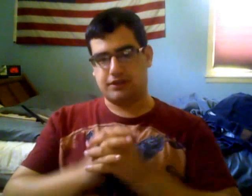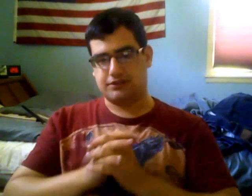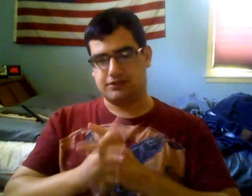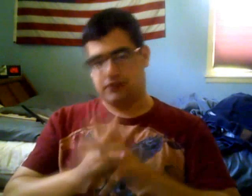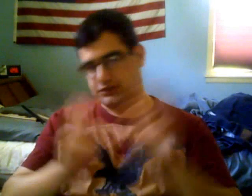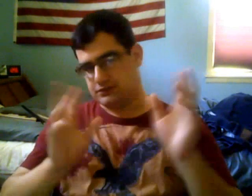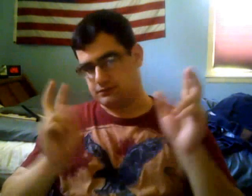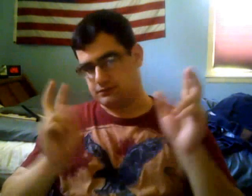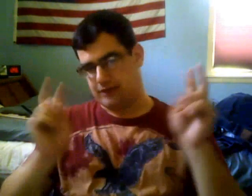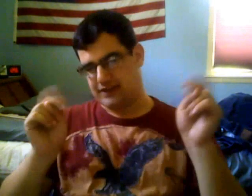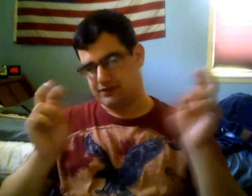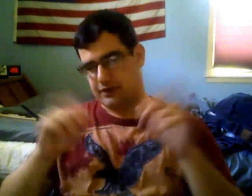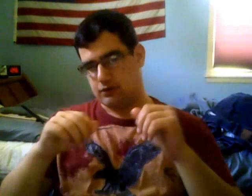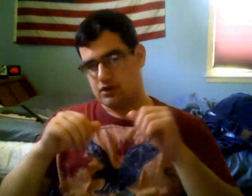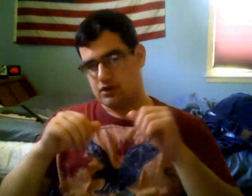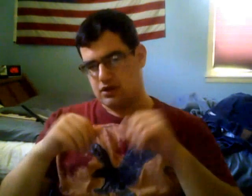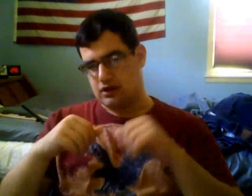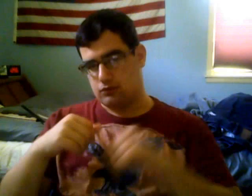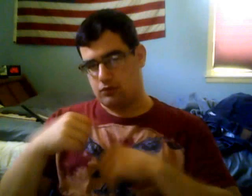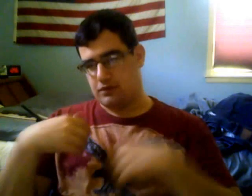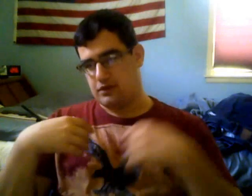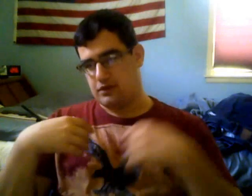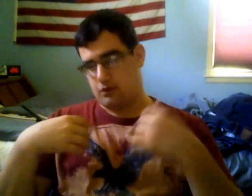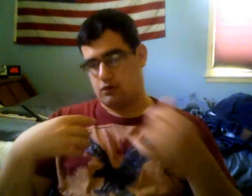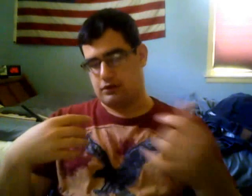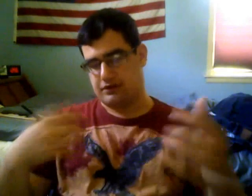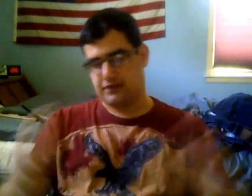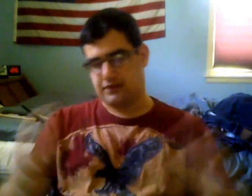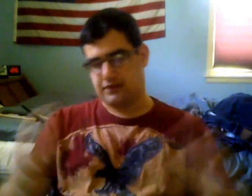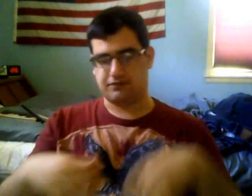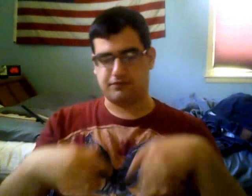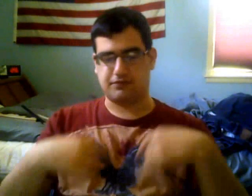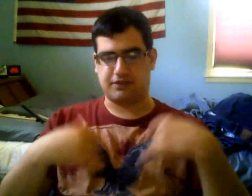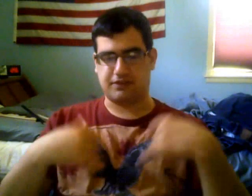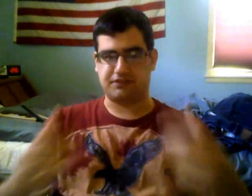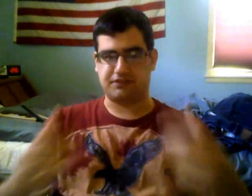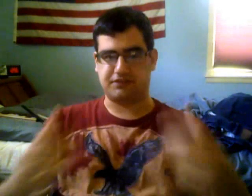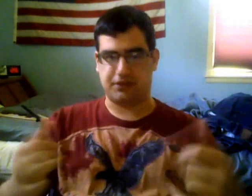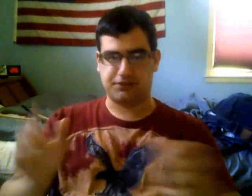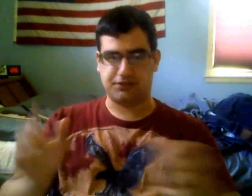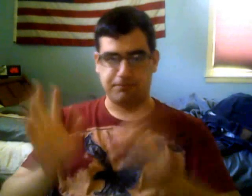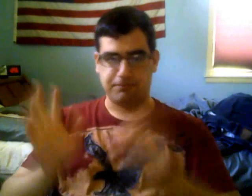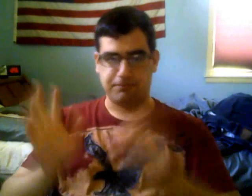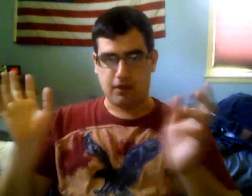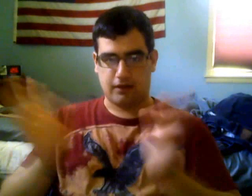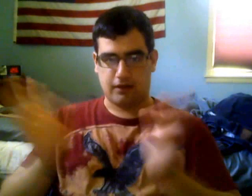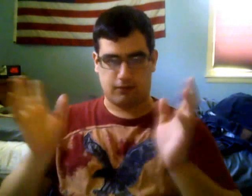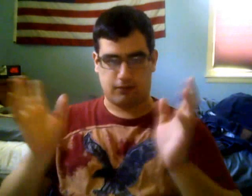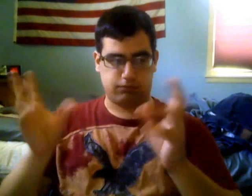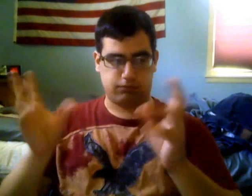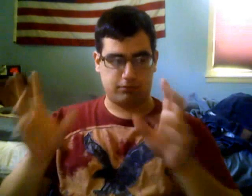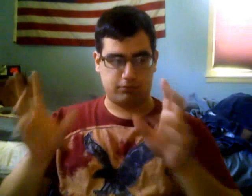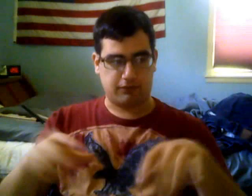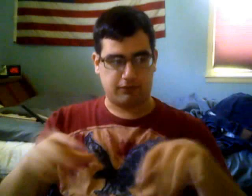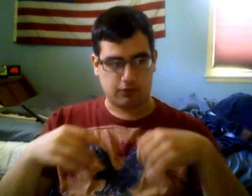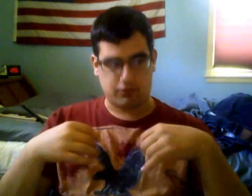today's election past video will be on the election of 1976. Now, before we